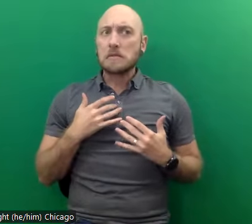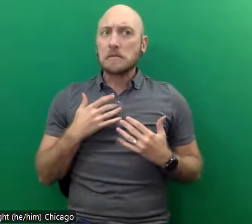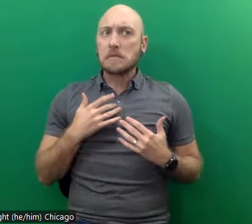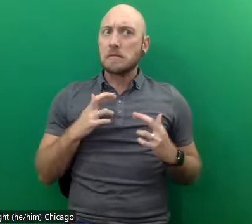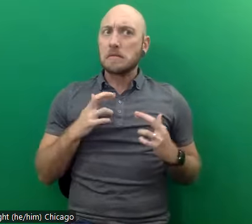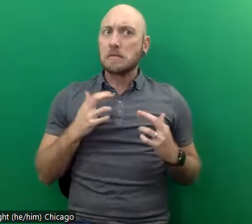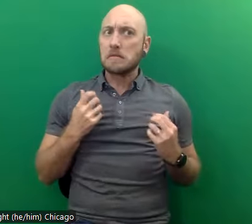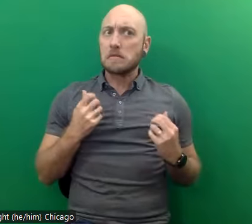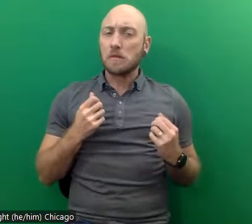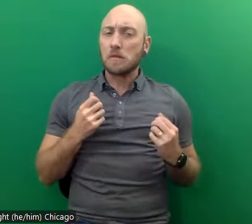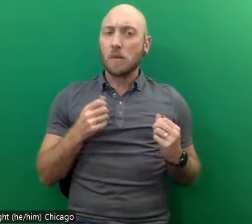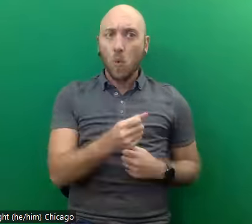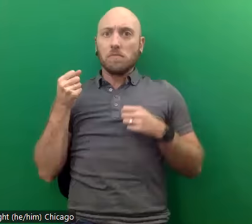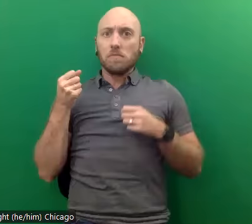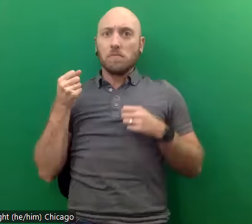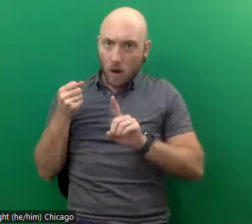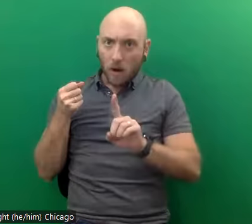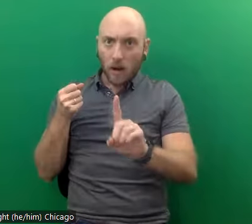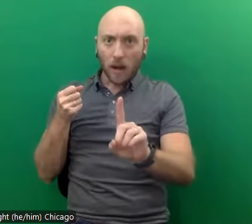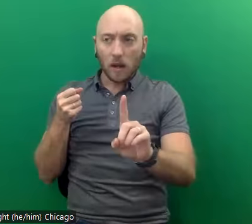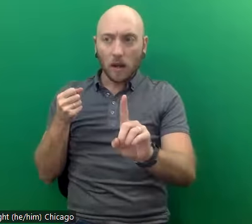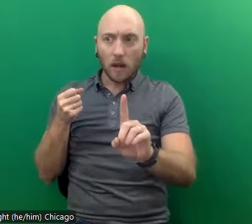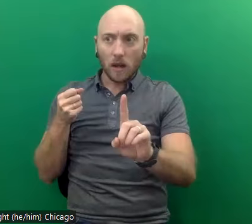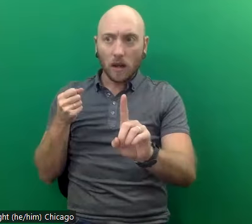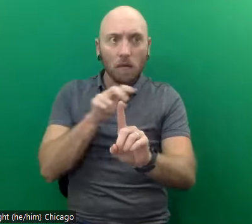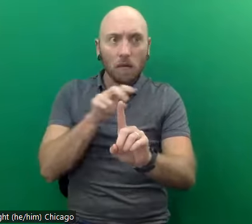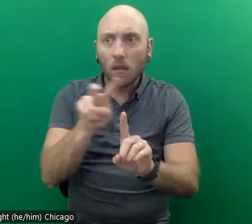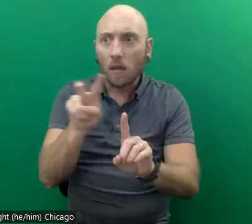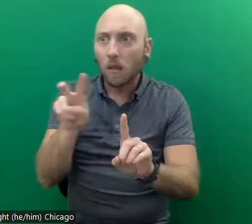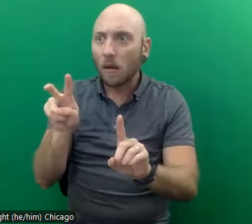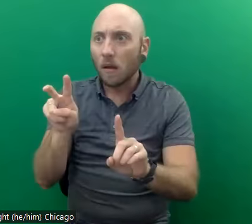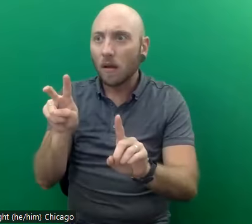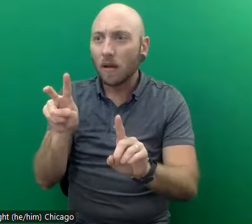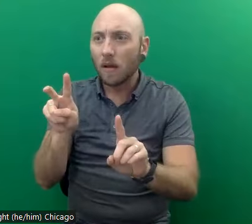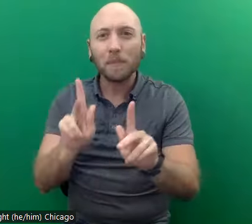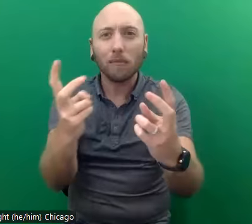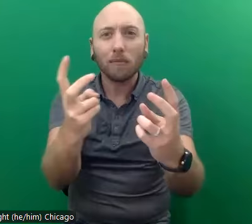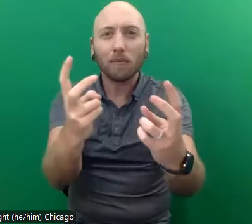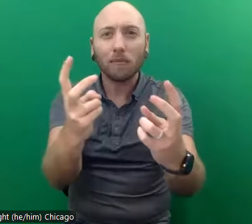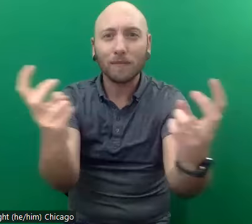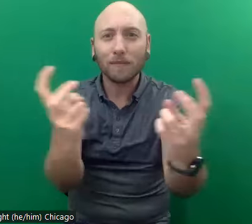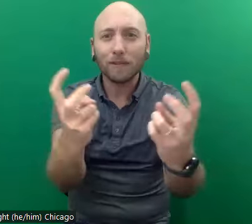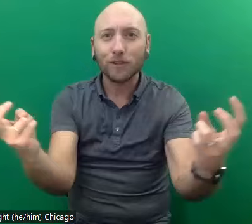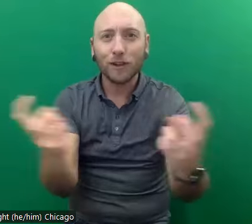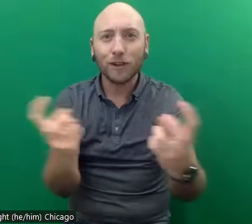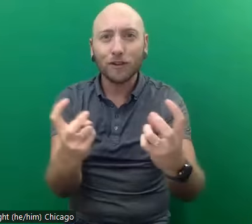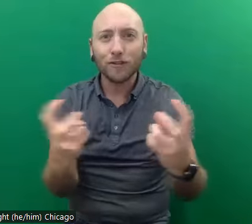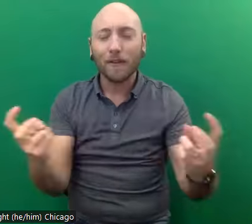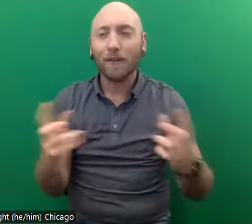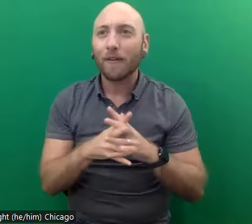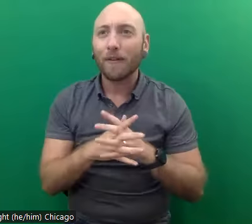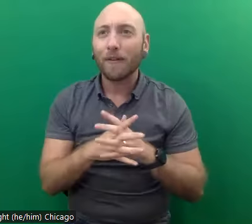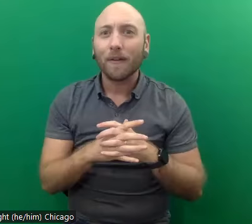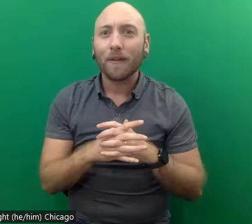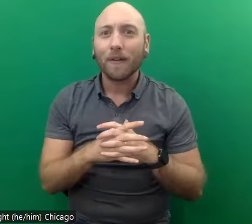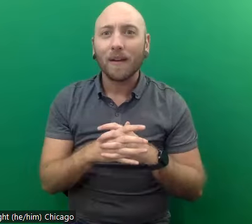go in, and I see all these people sitting in chairs, and I see